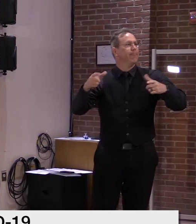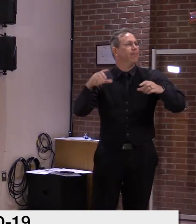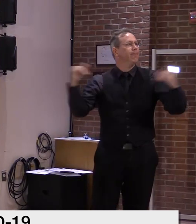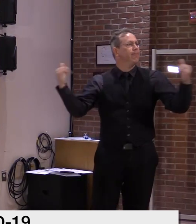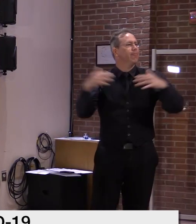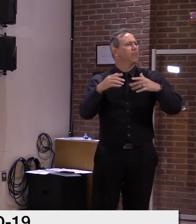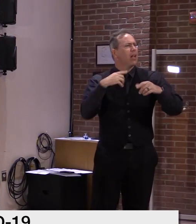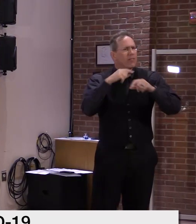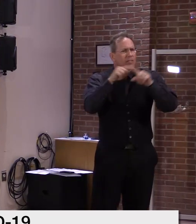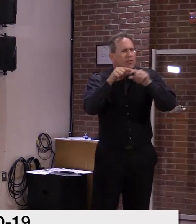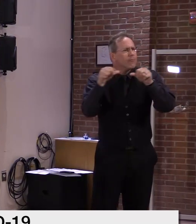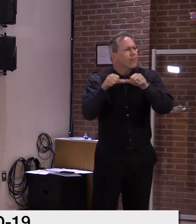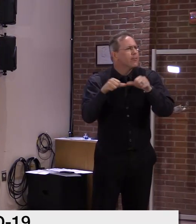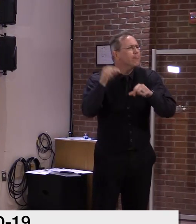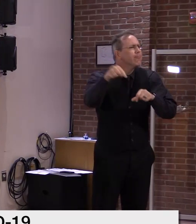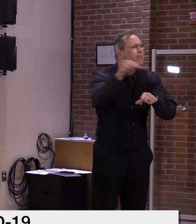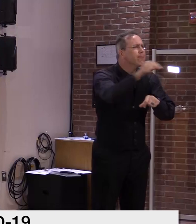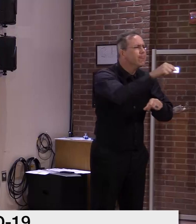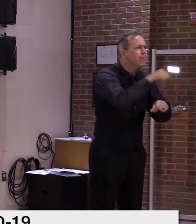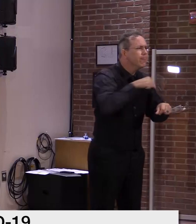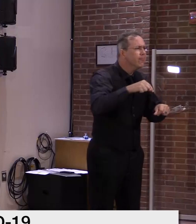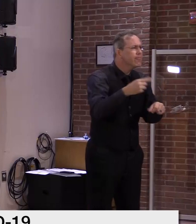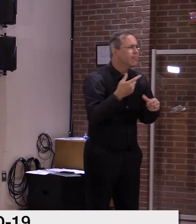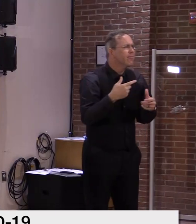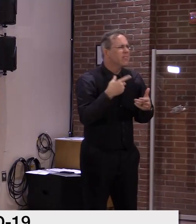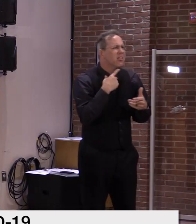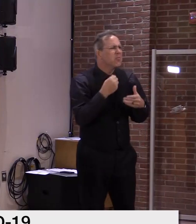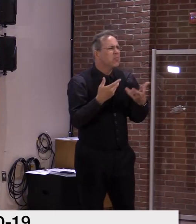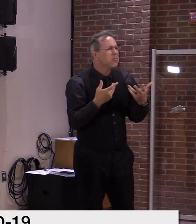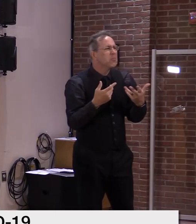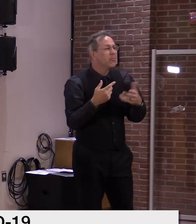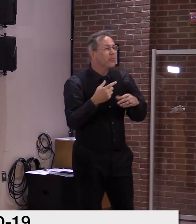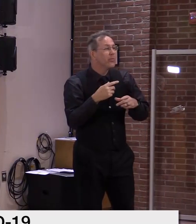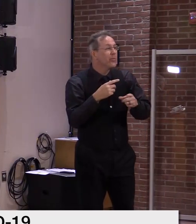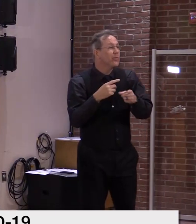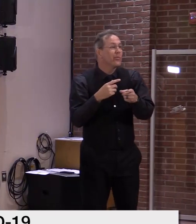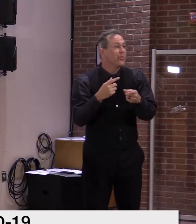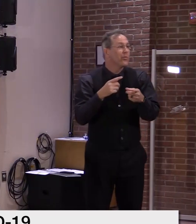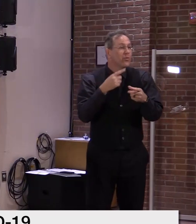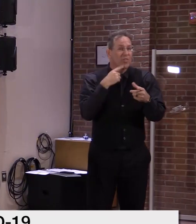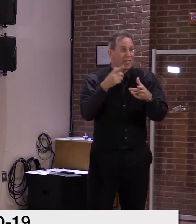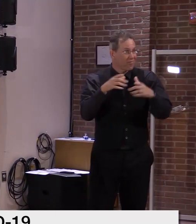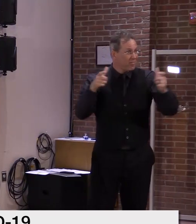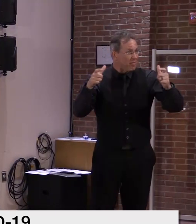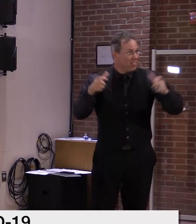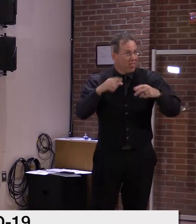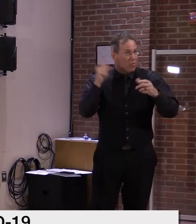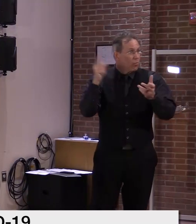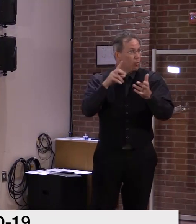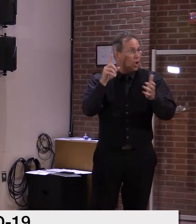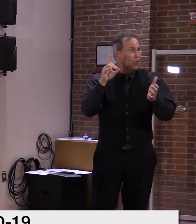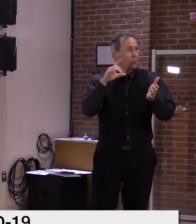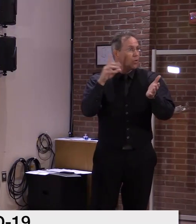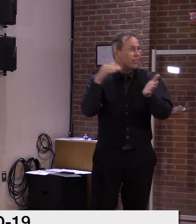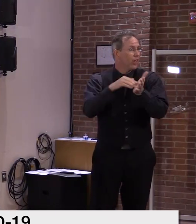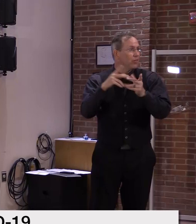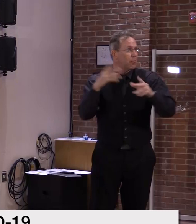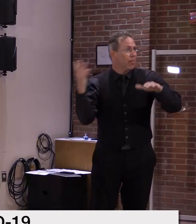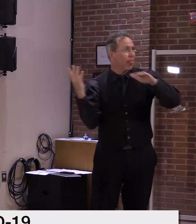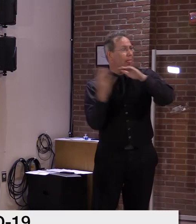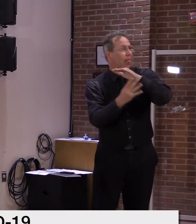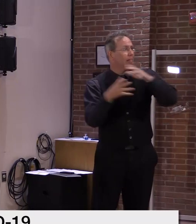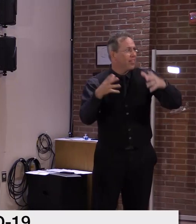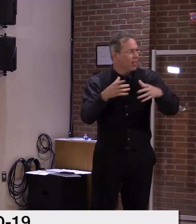1,000. These are going to be smaller events, but they add up. As I said over the